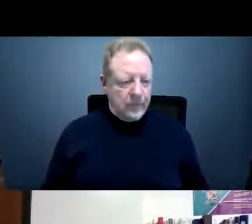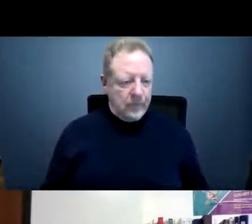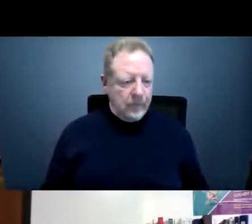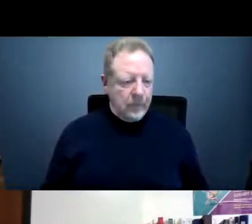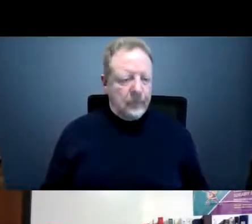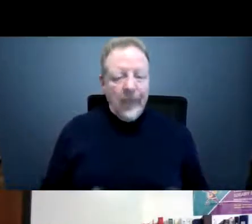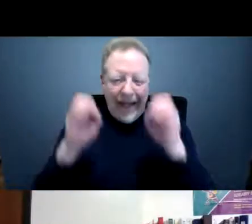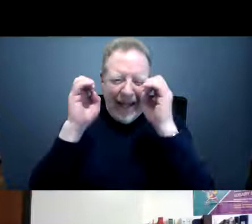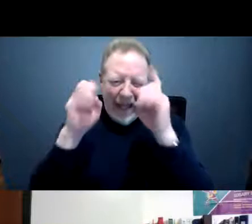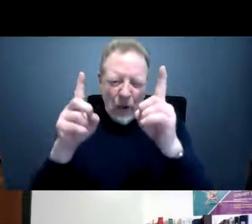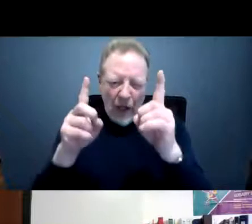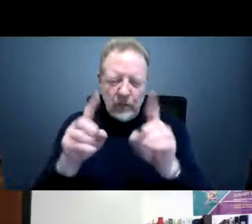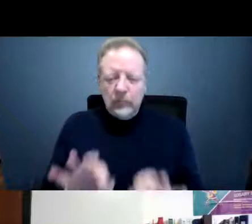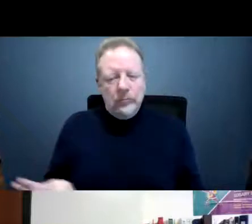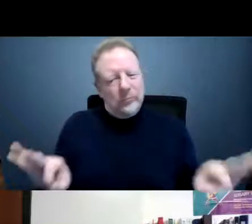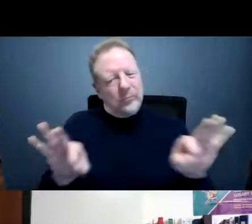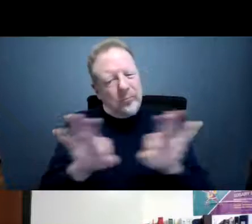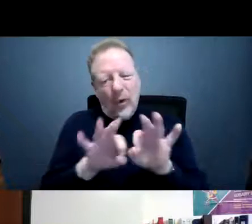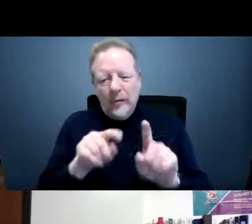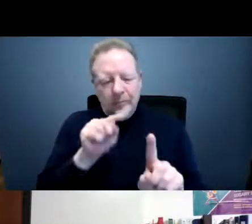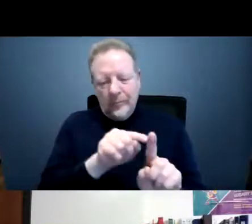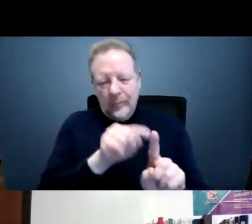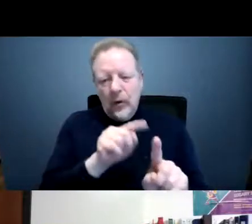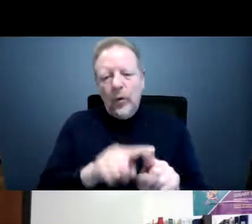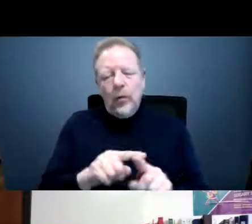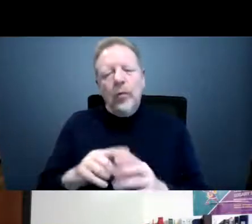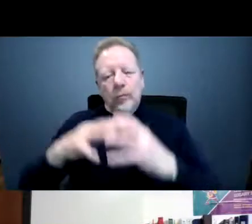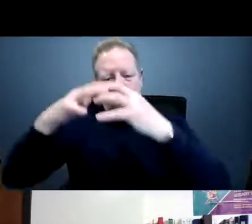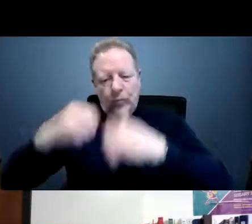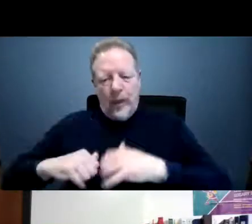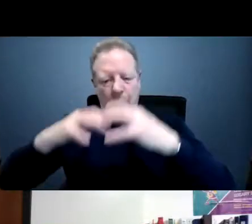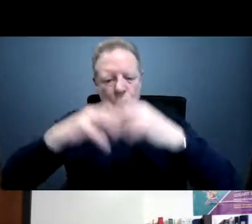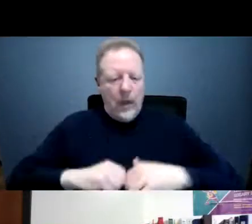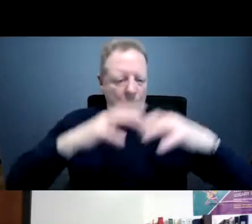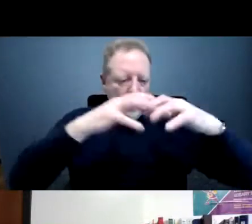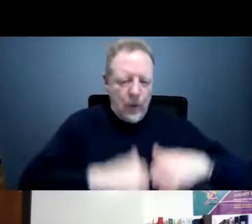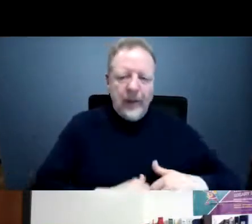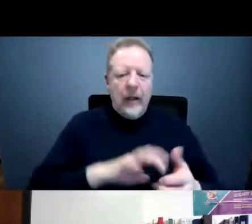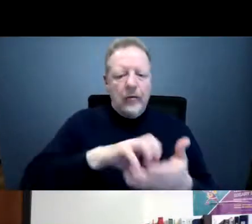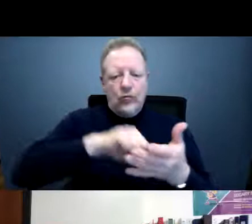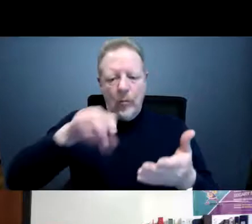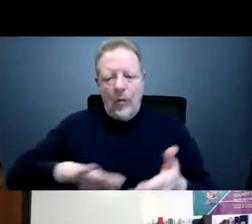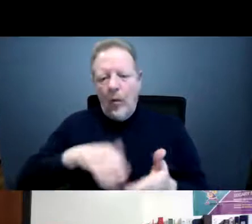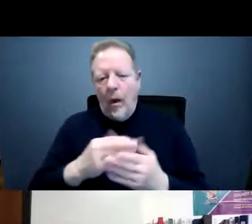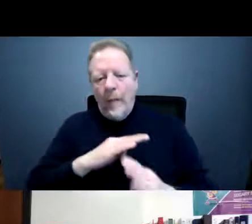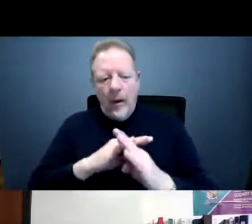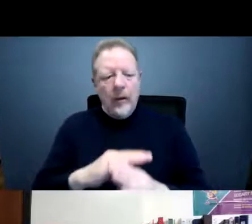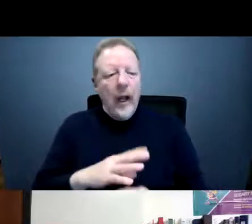Education is needed to break down barriers. There's no guarantee that any one single intervention will improve access, but if we